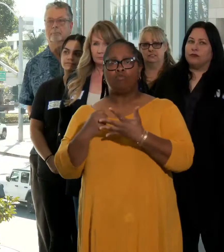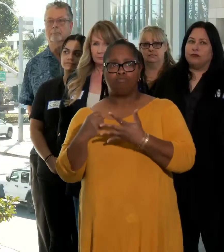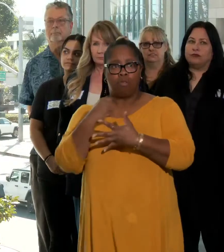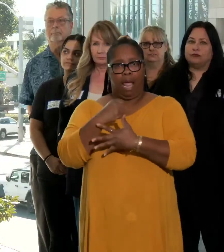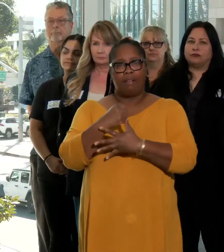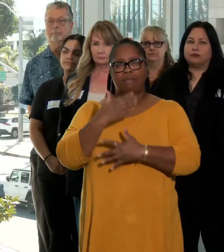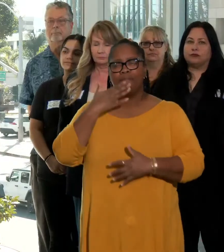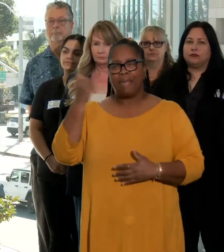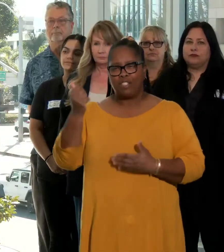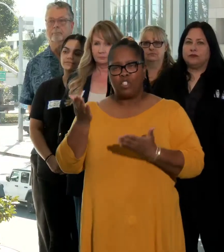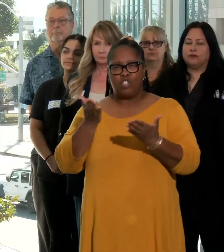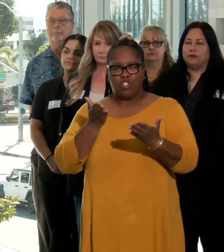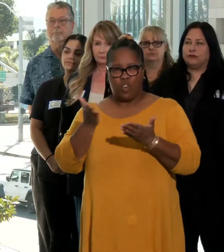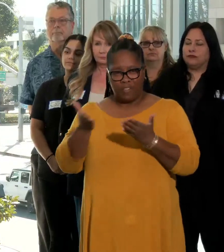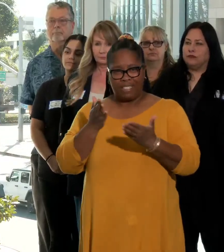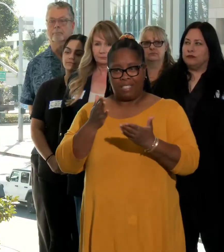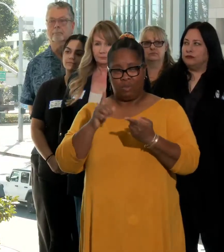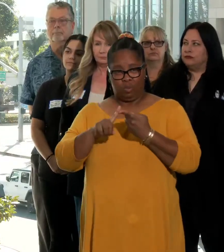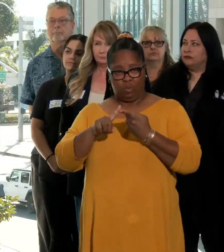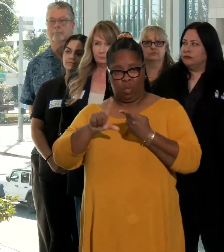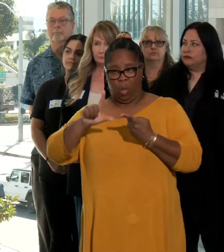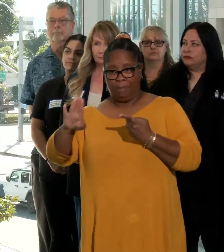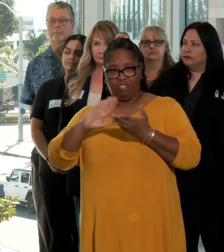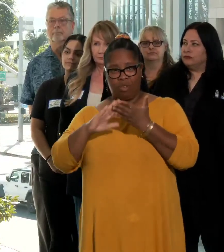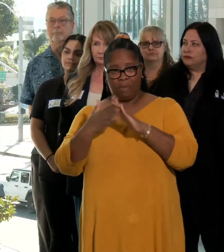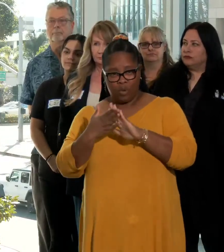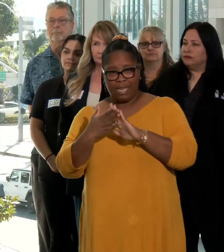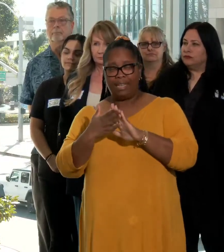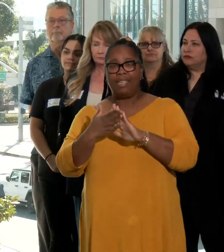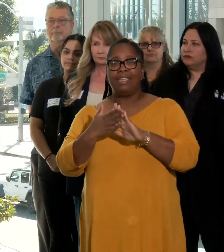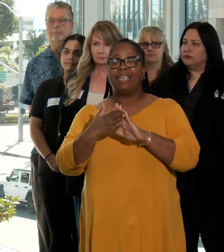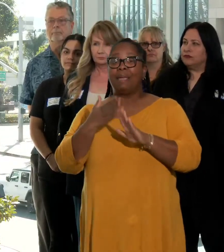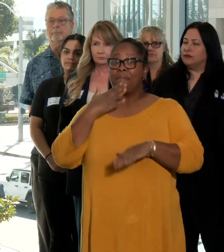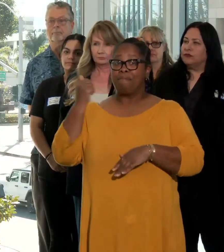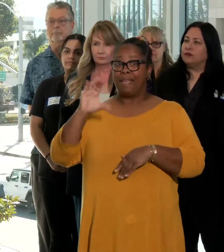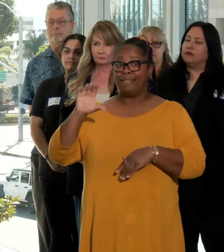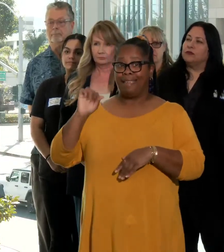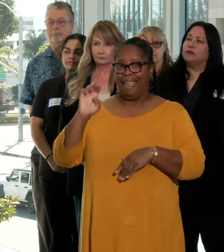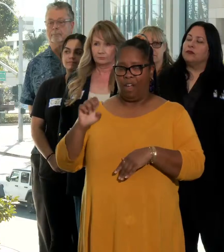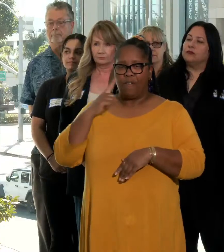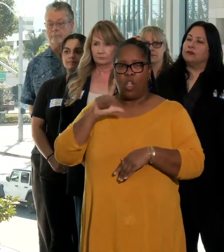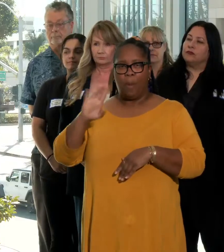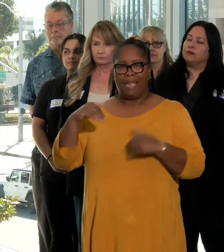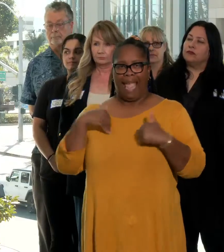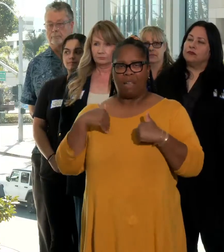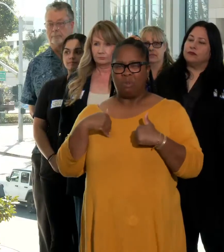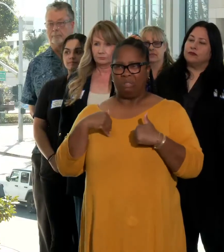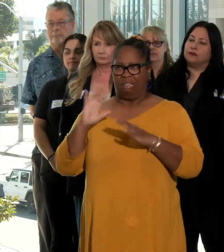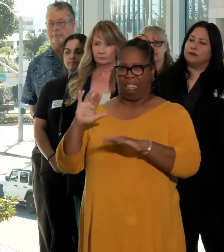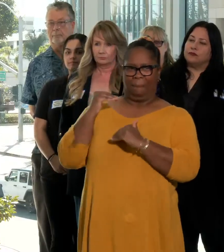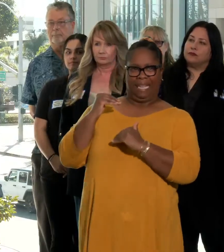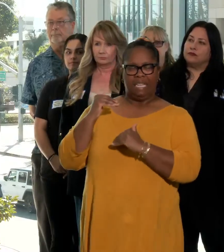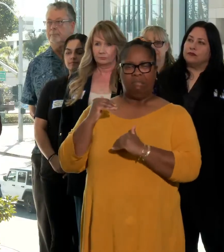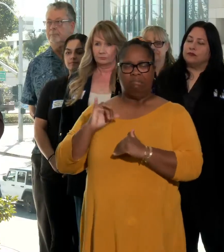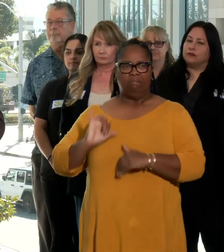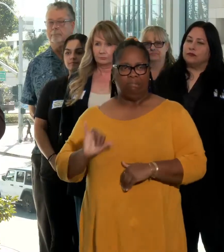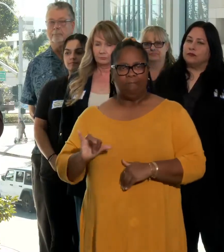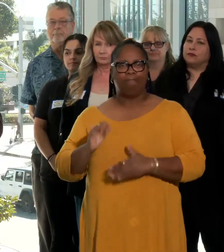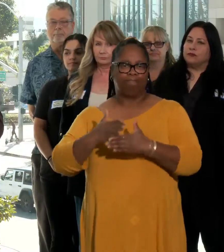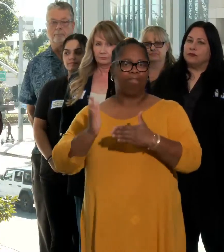the best service to the Long Beach community and the best care for Long Beach animals. And